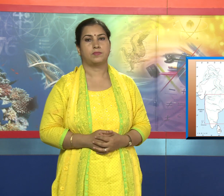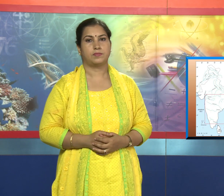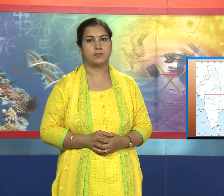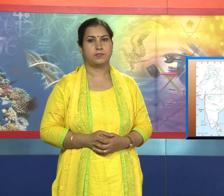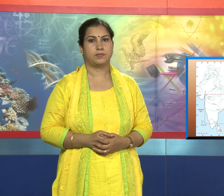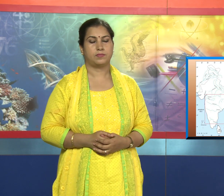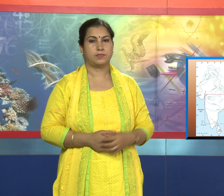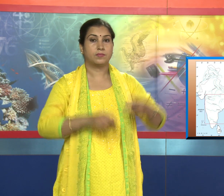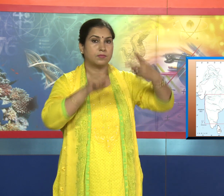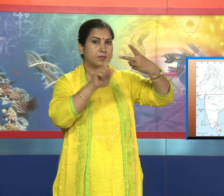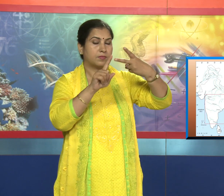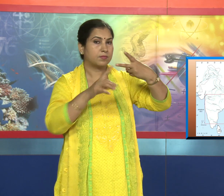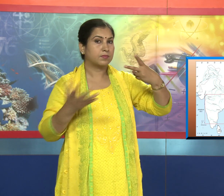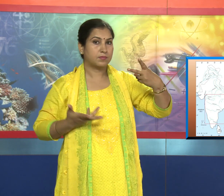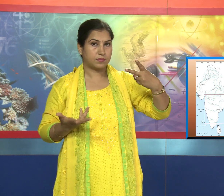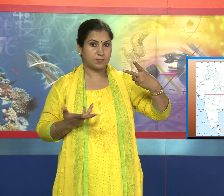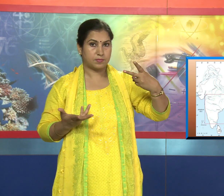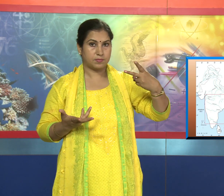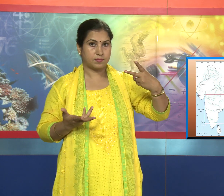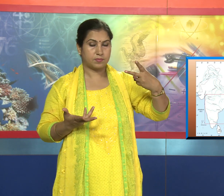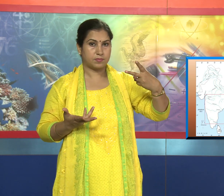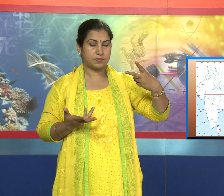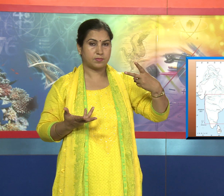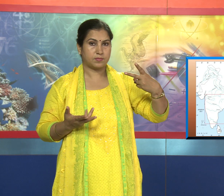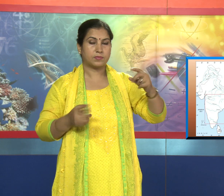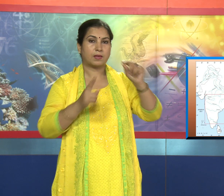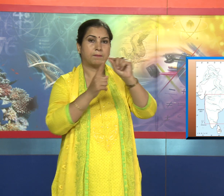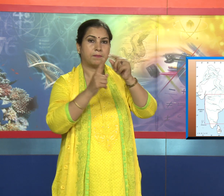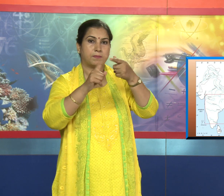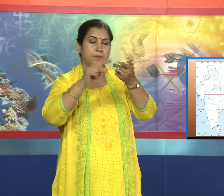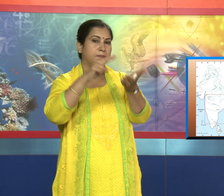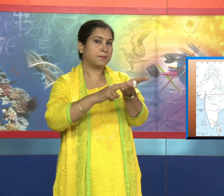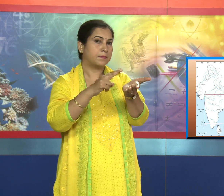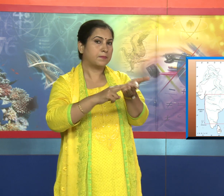and the second one is the Peninsular river system.